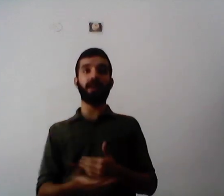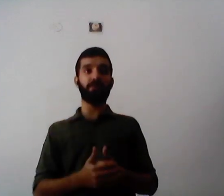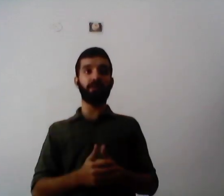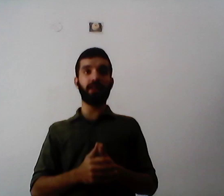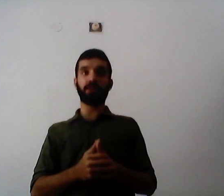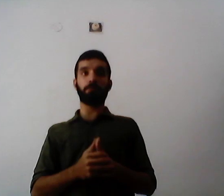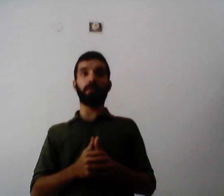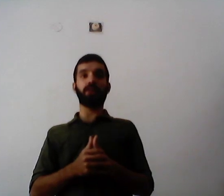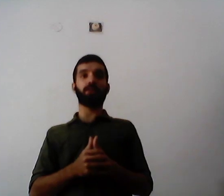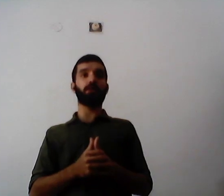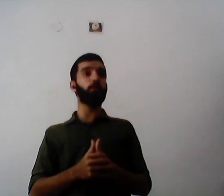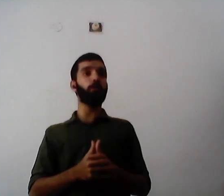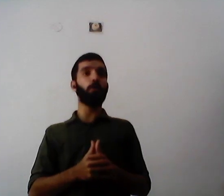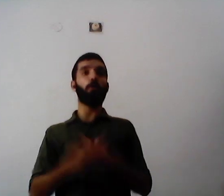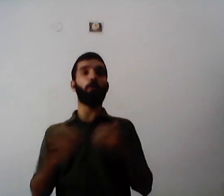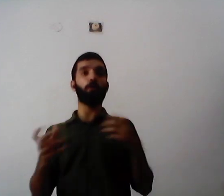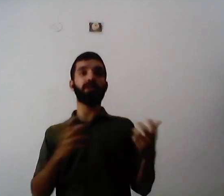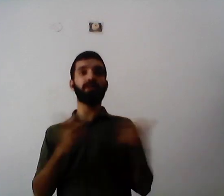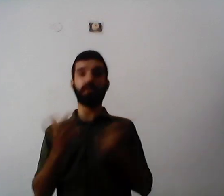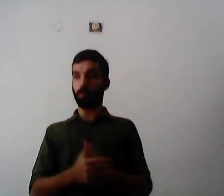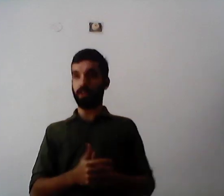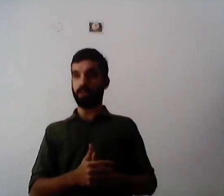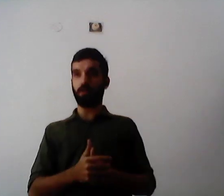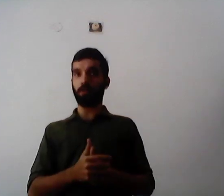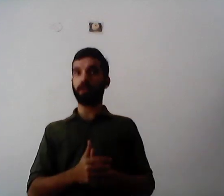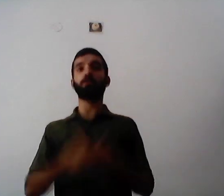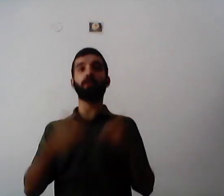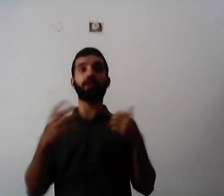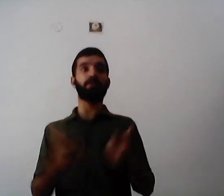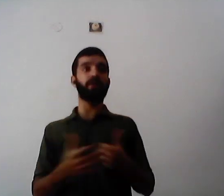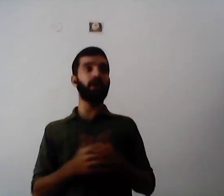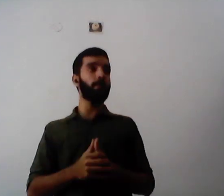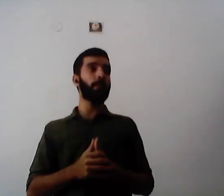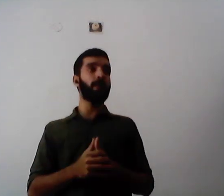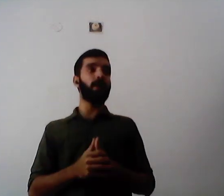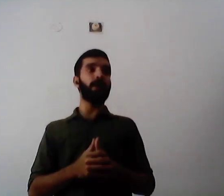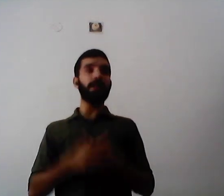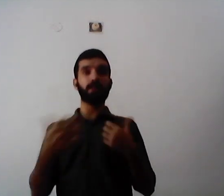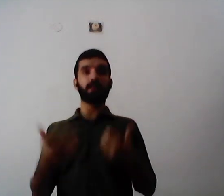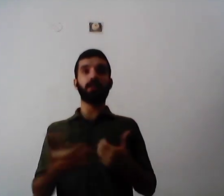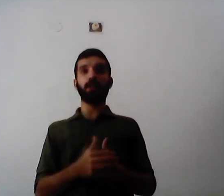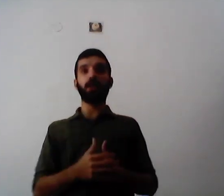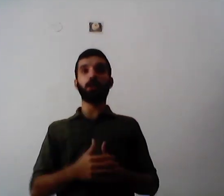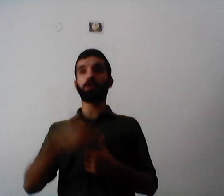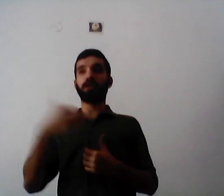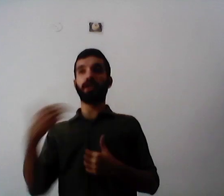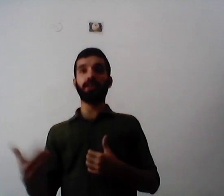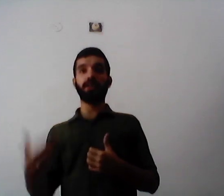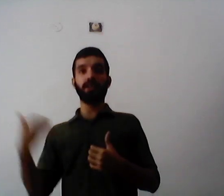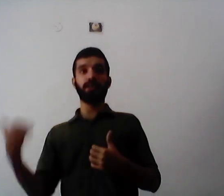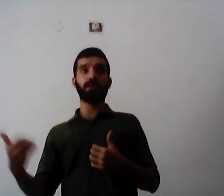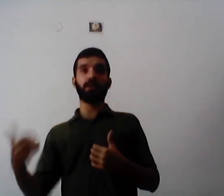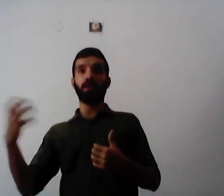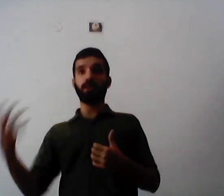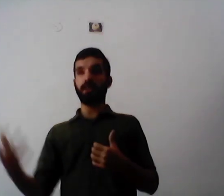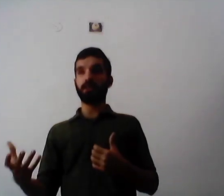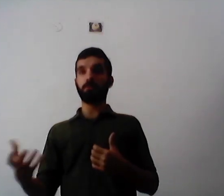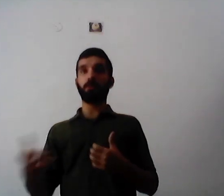scientific explanation to all these situations. Okay, so it is very interesting to study these things,